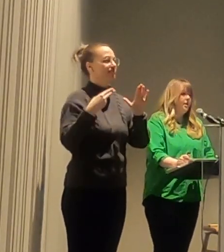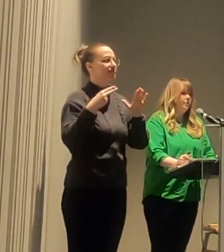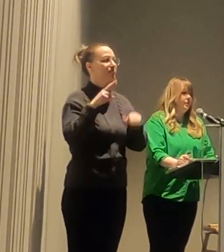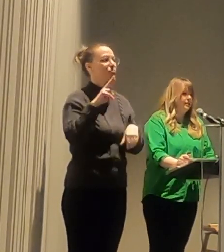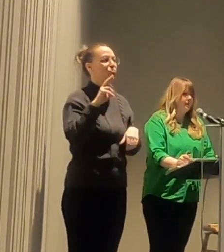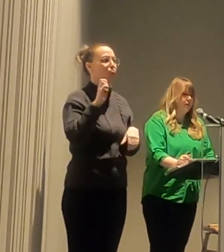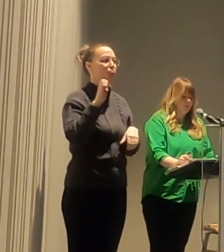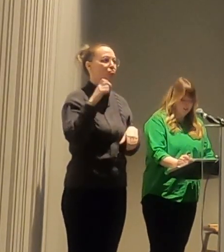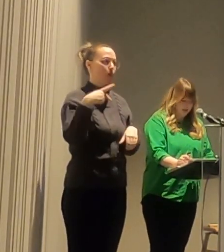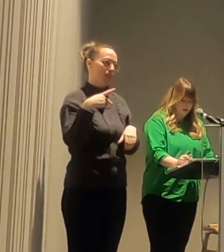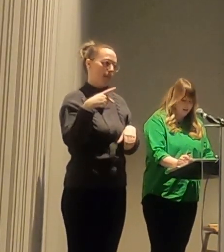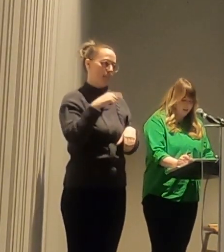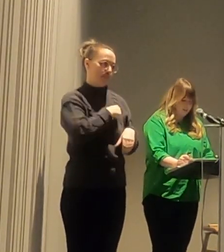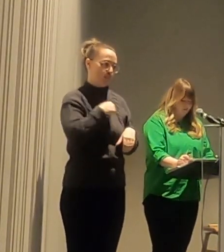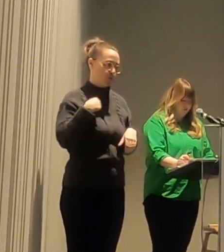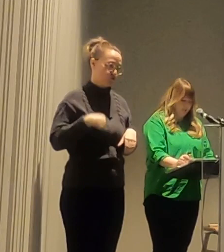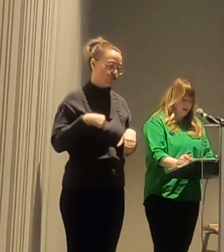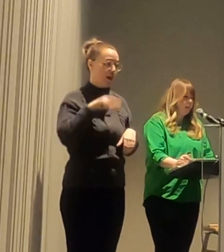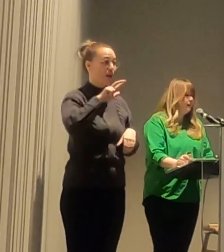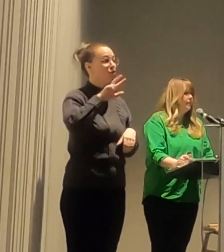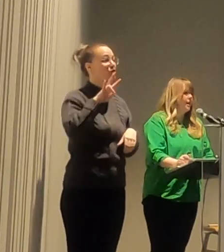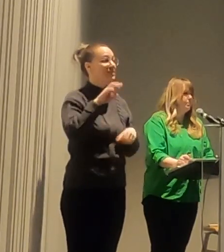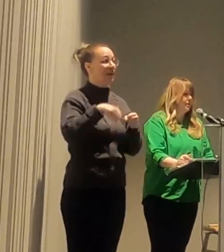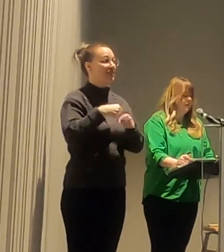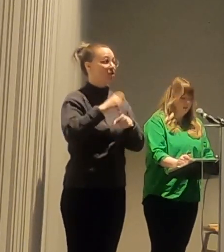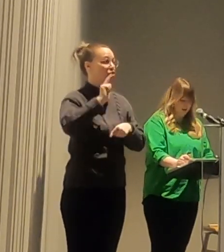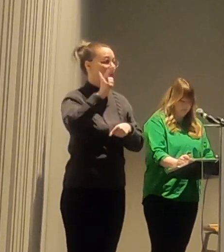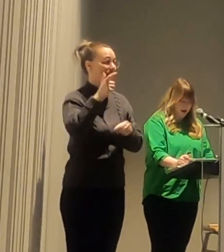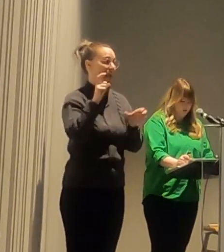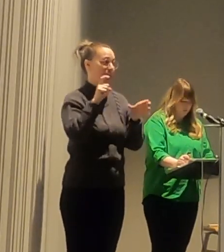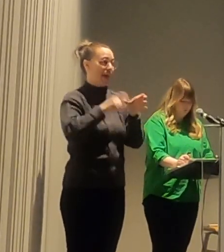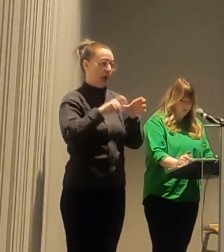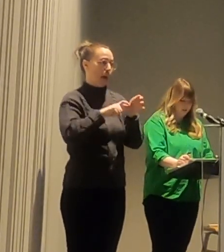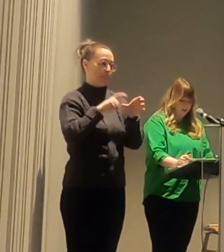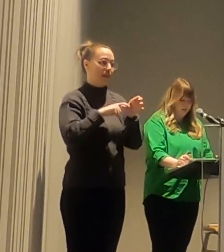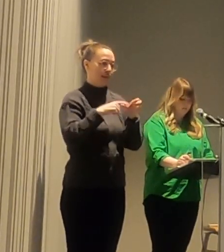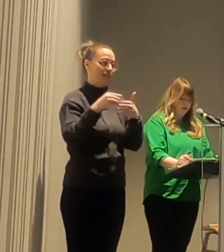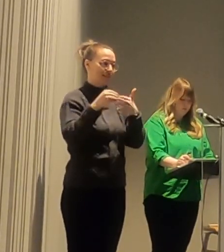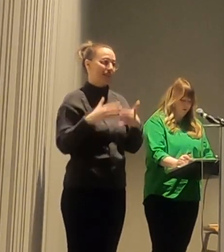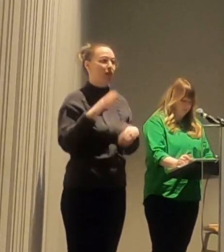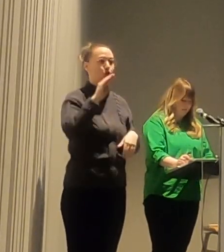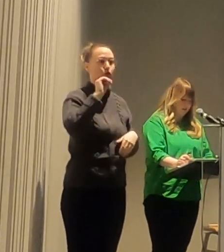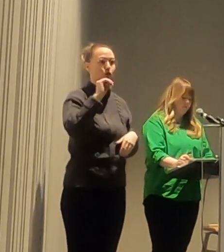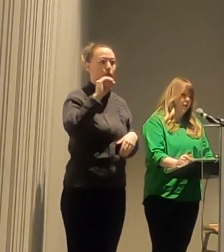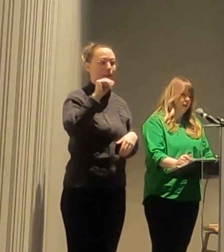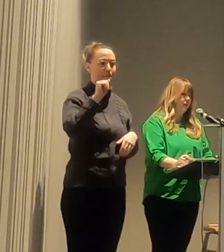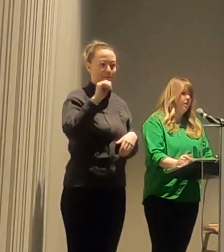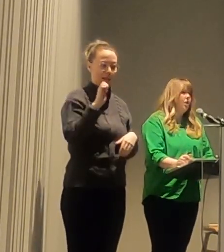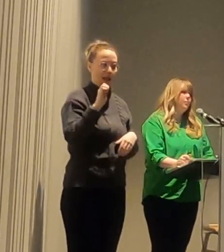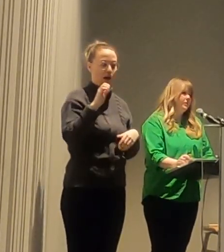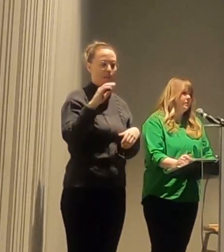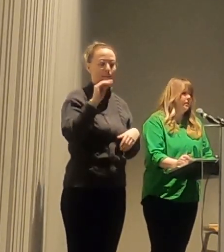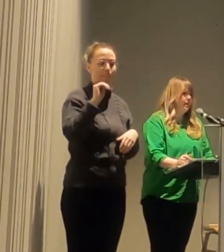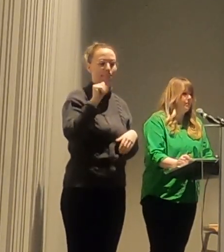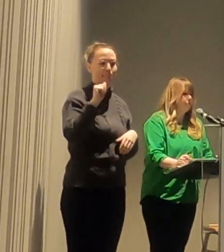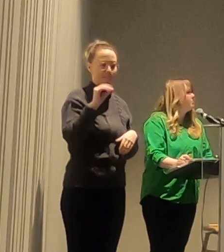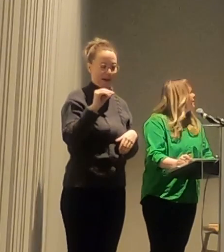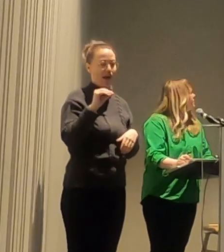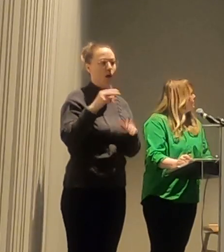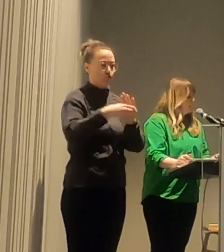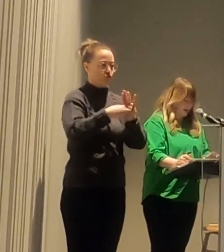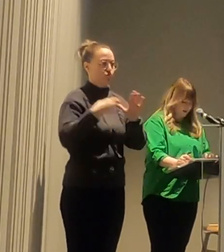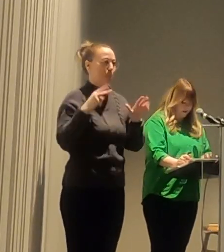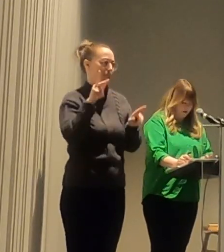China. And 37 years later, in 1949, communist leader Mao would declare it the People's Republic of China, which is the name